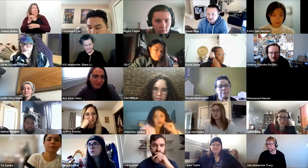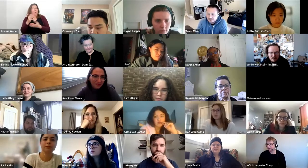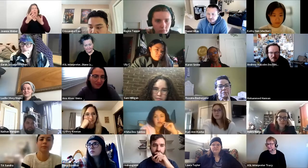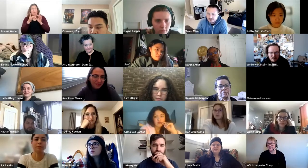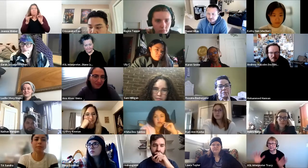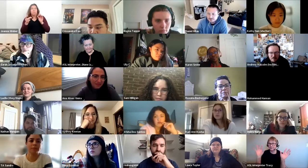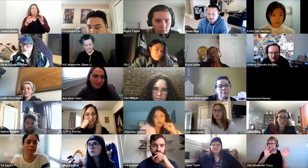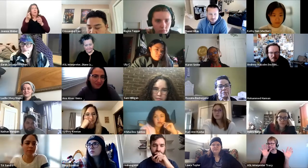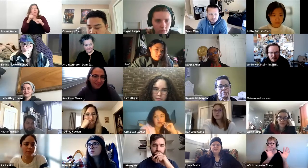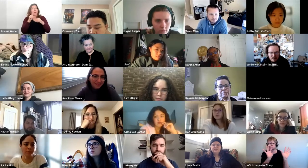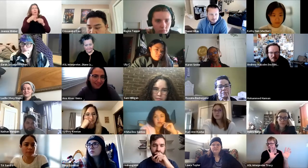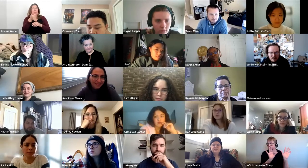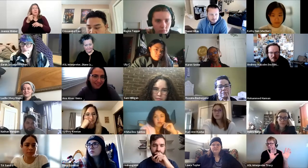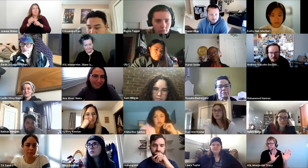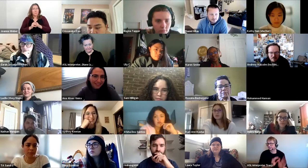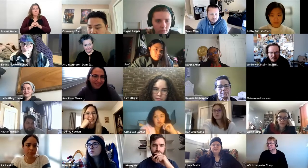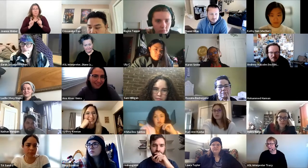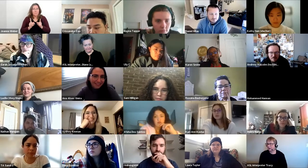with, Tracy Hetman.